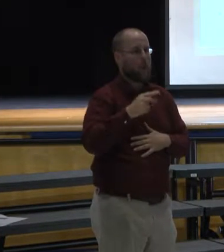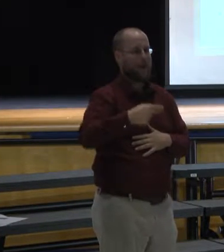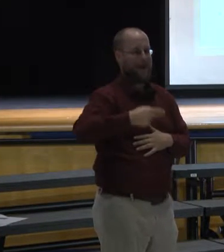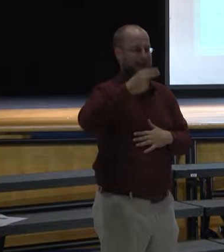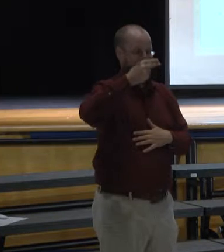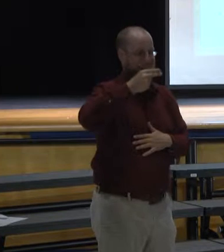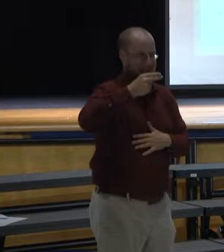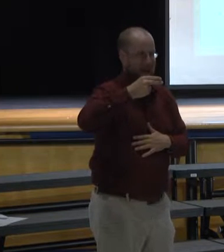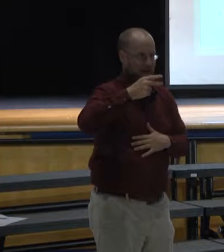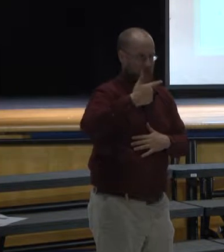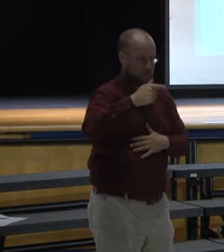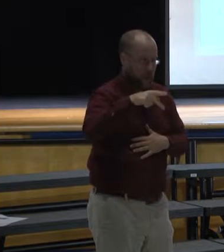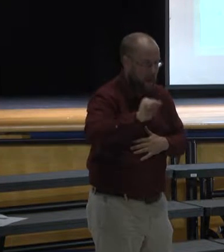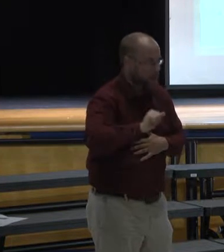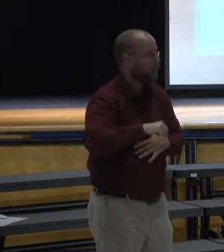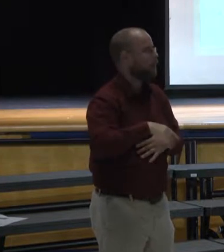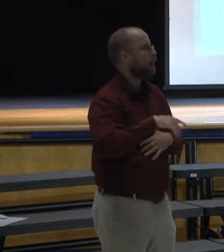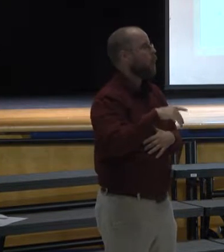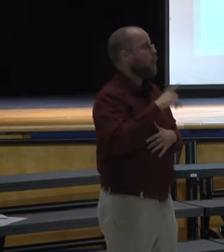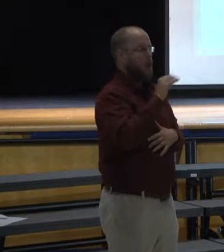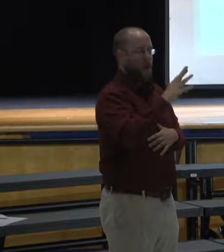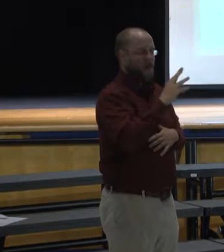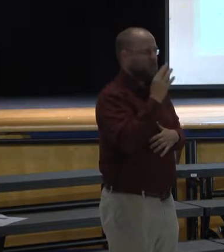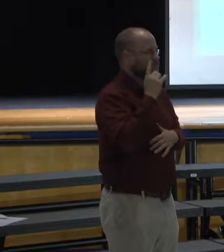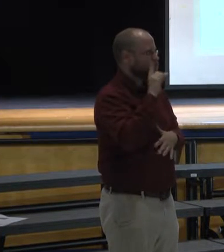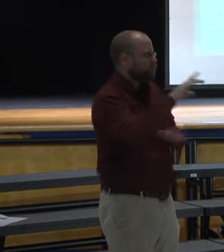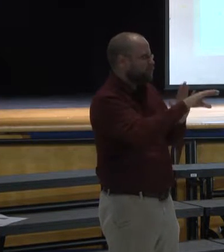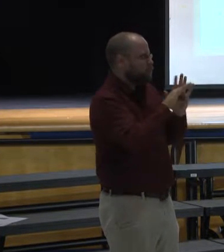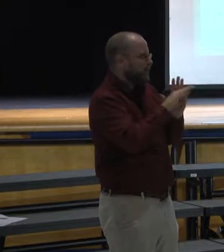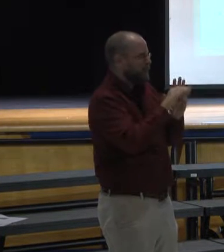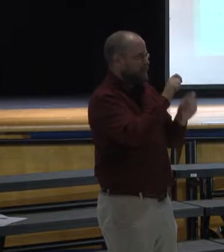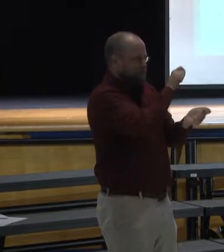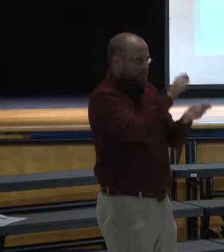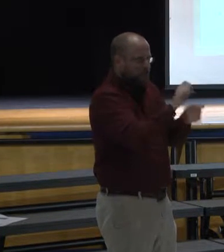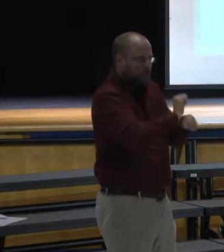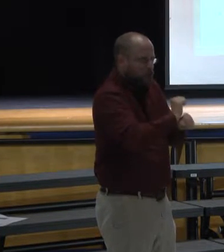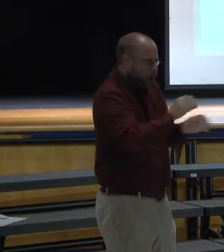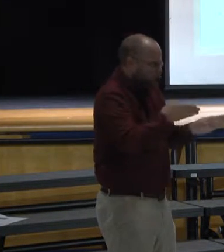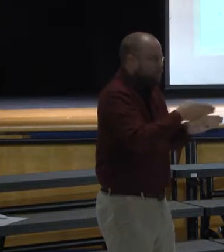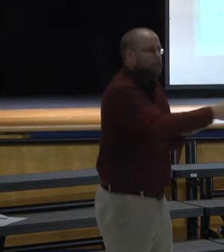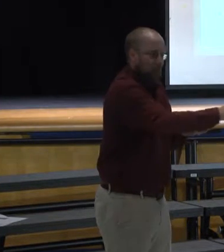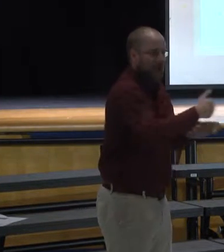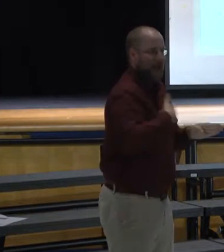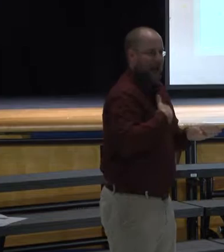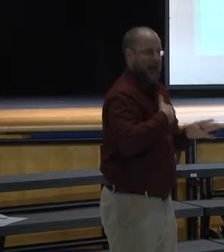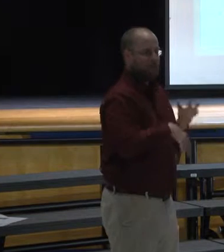fields. And sometimes the combination of those might get them an additional award from New York State.